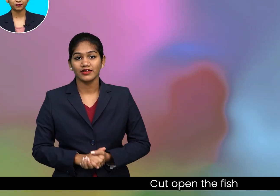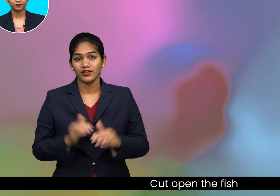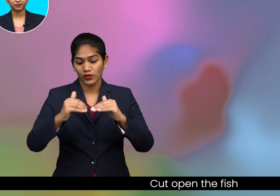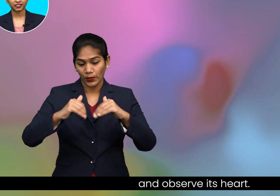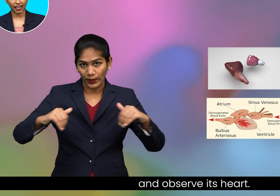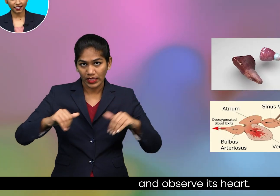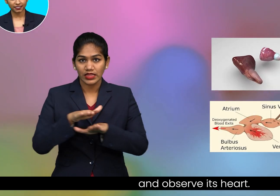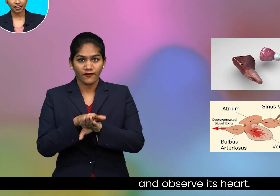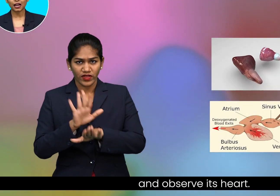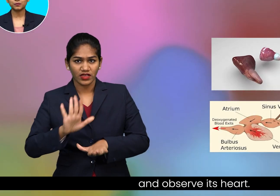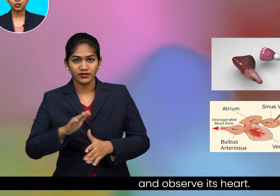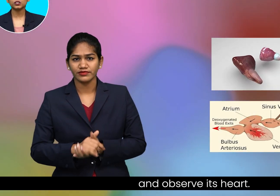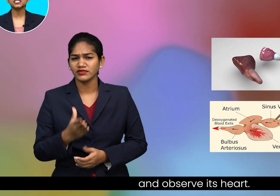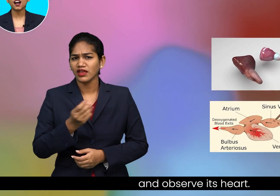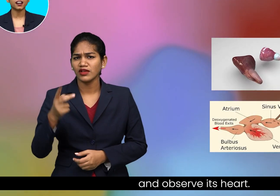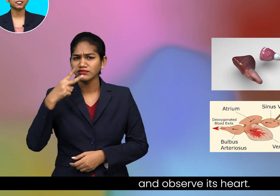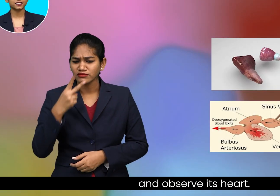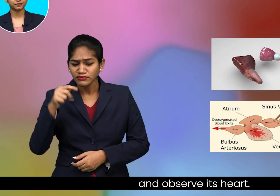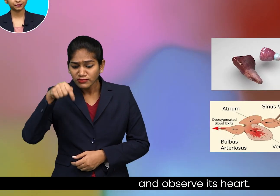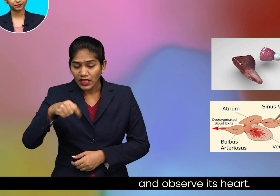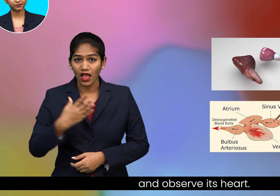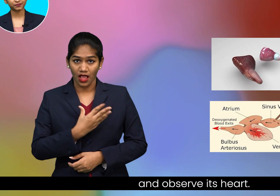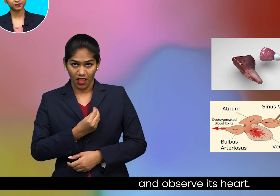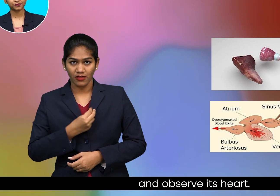fish and observe its heart.